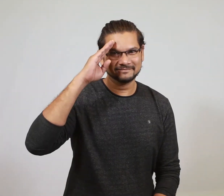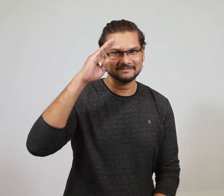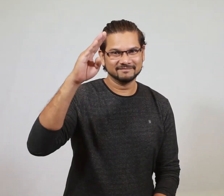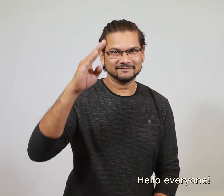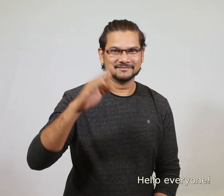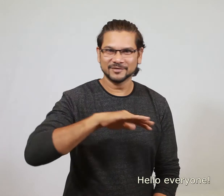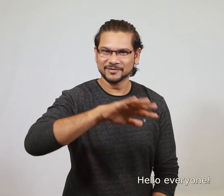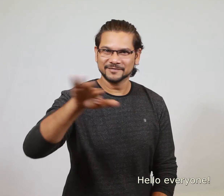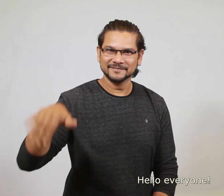Hello everyone.